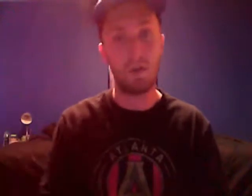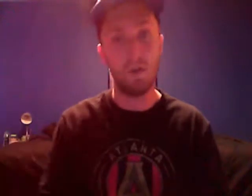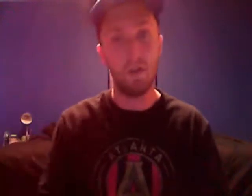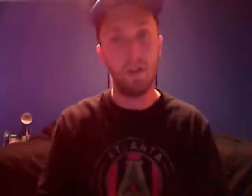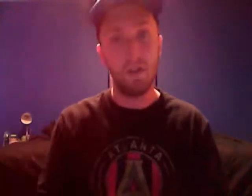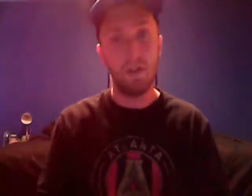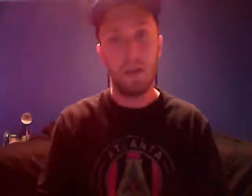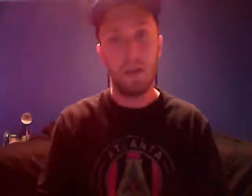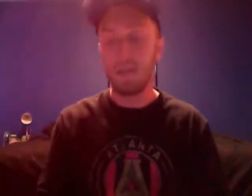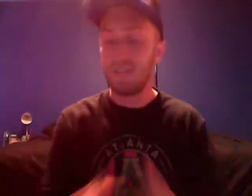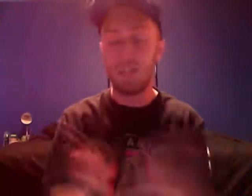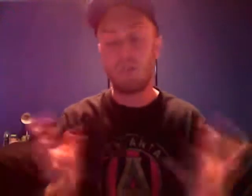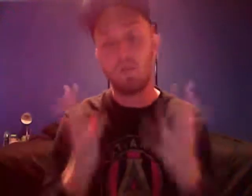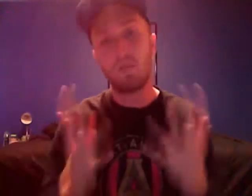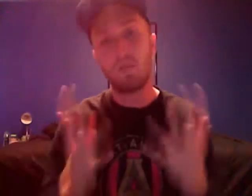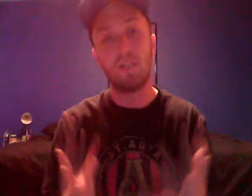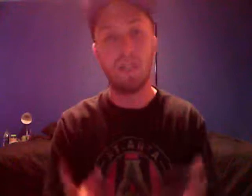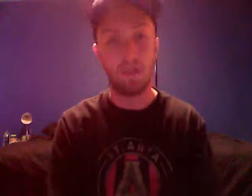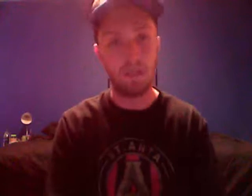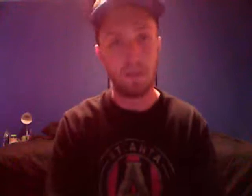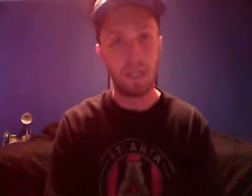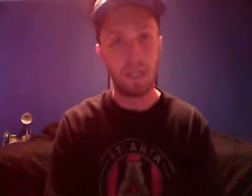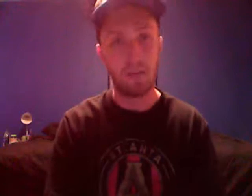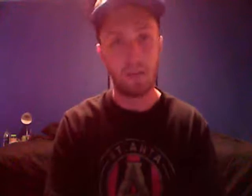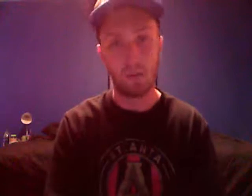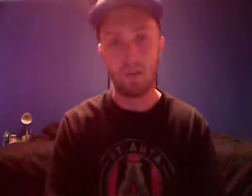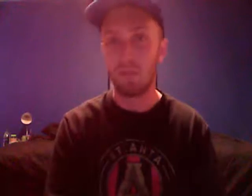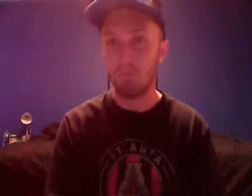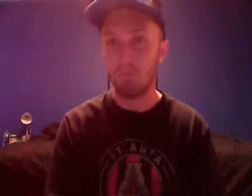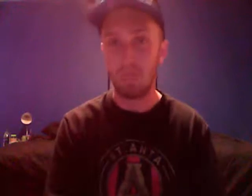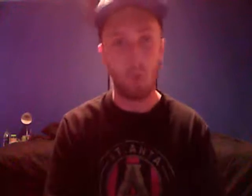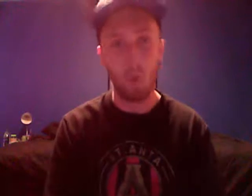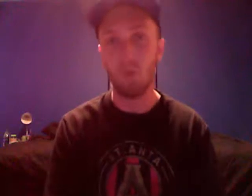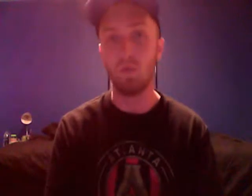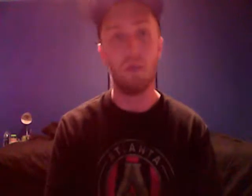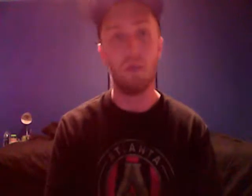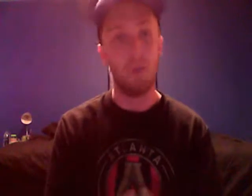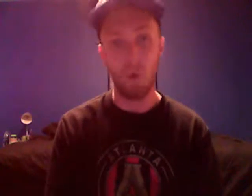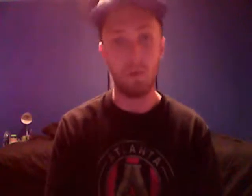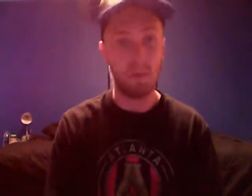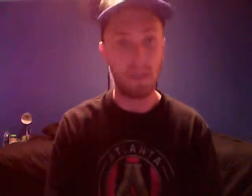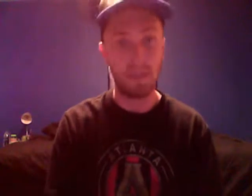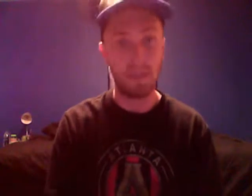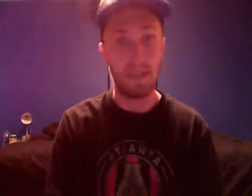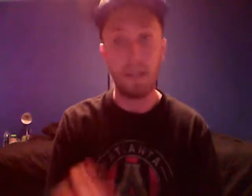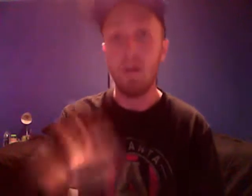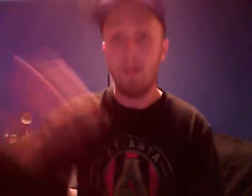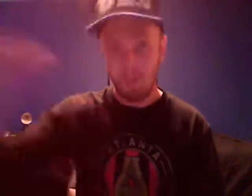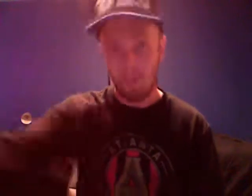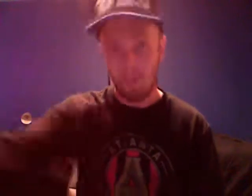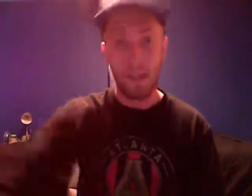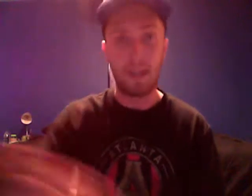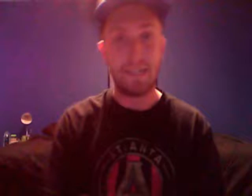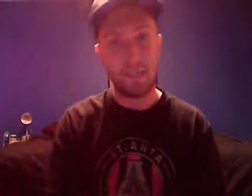goal. It's just, it's ridiculous how many times that the ref just made horrible, horrible mistakes today against